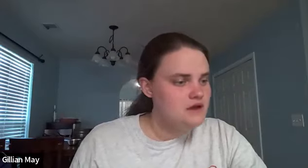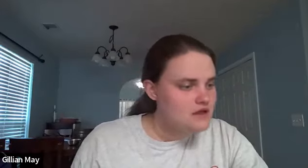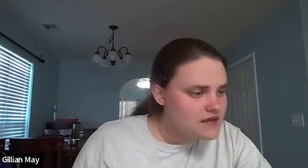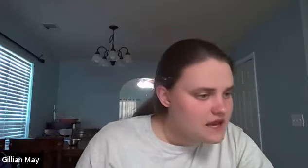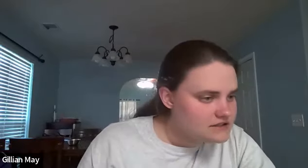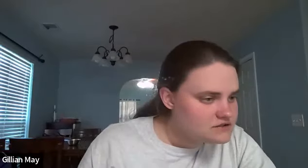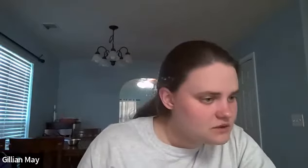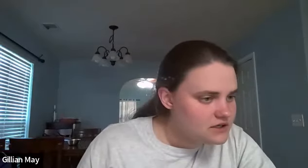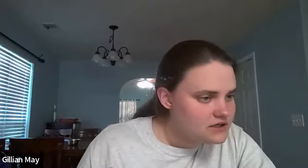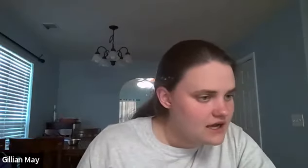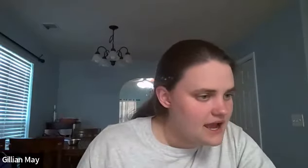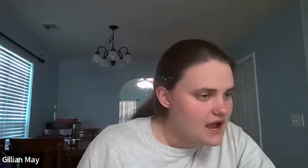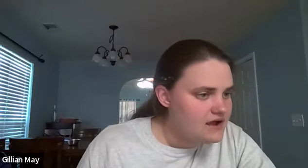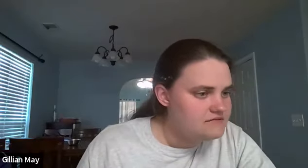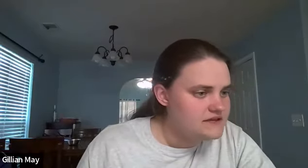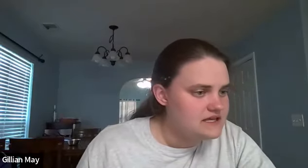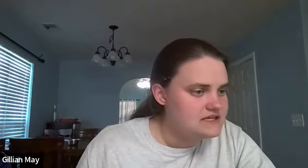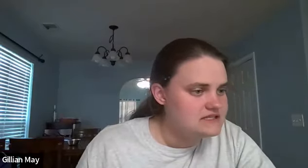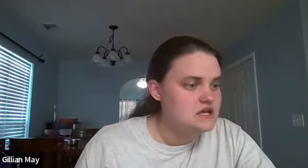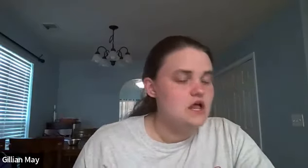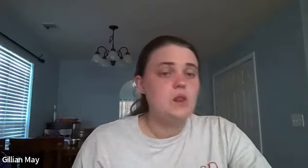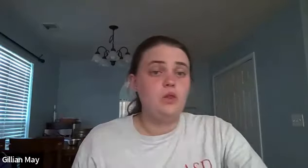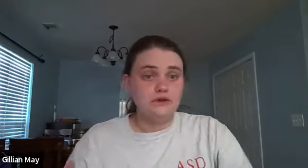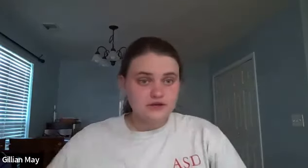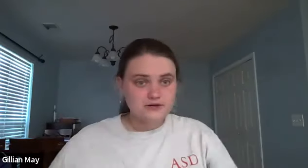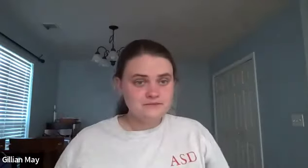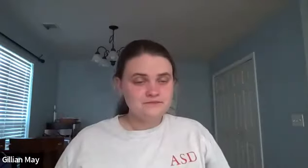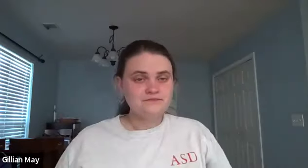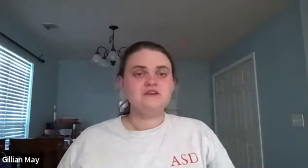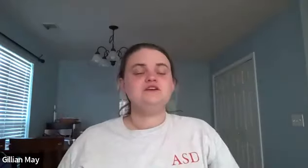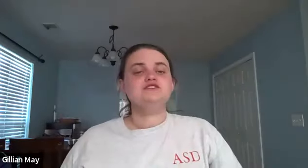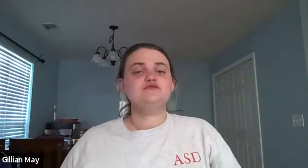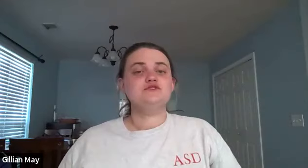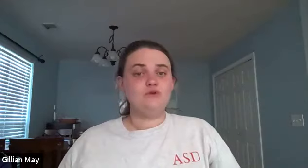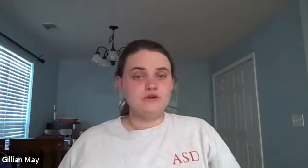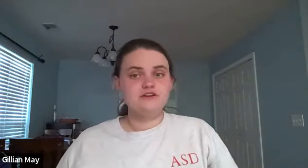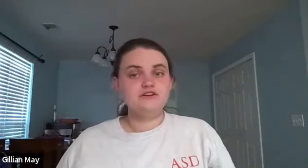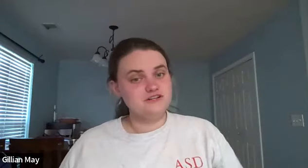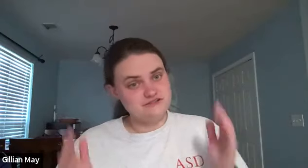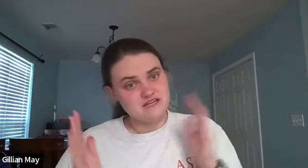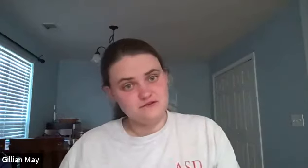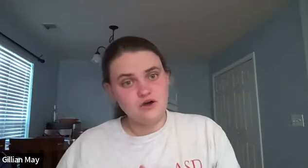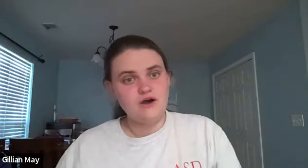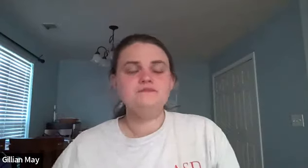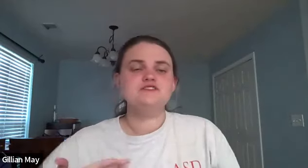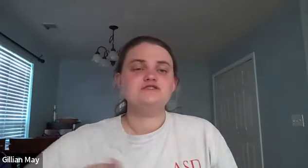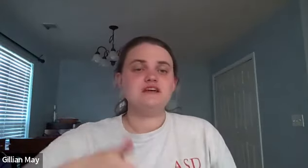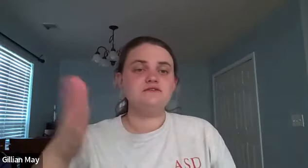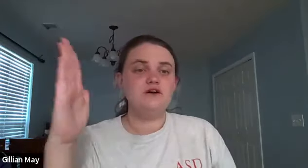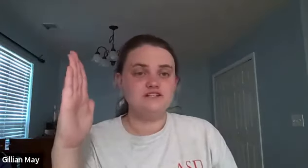The next word I have is lawyer. So for lawyer, you're going to do the sign for law. So the sign for law is you're